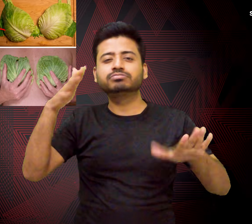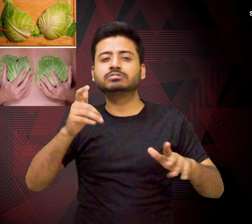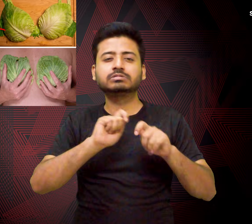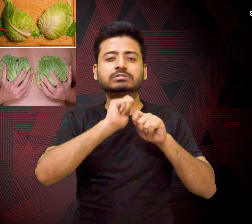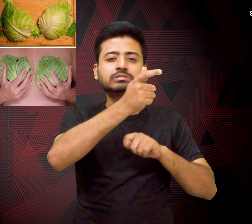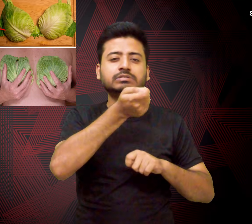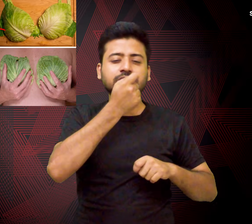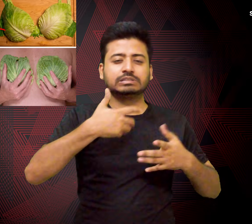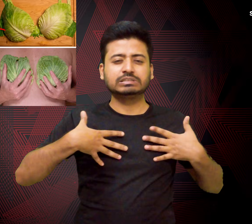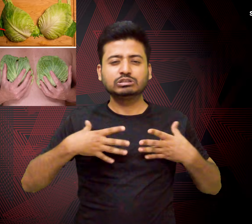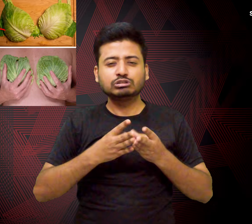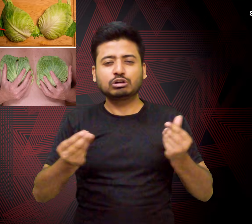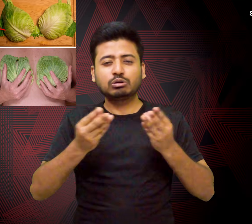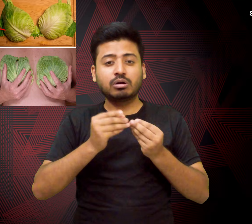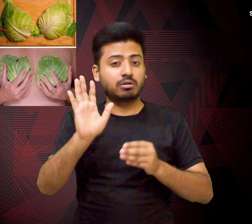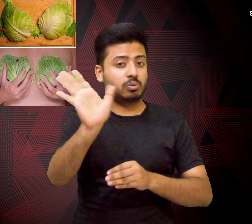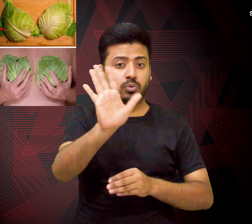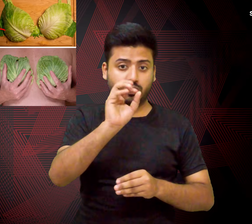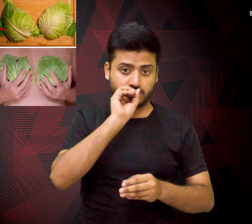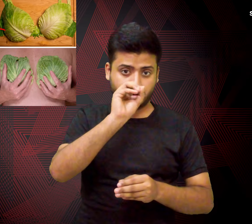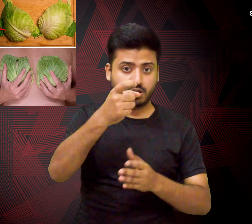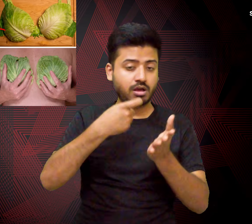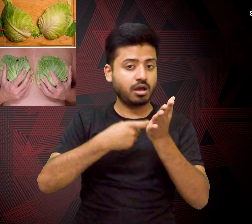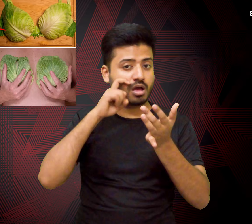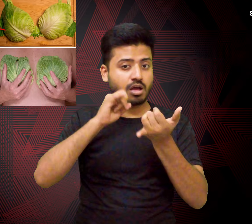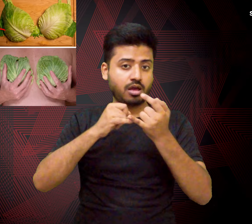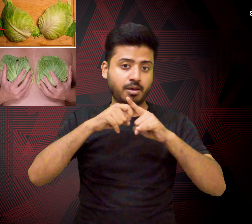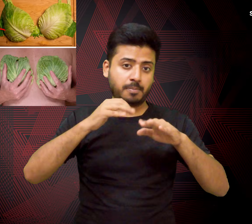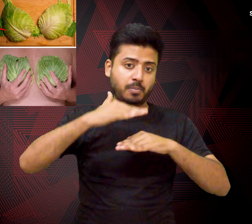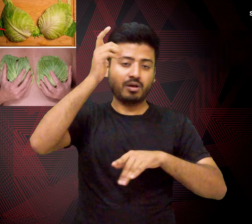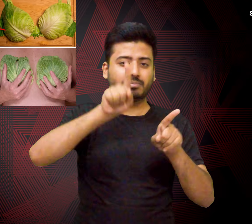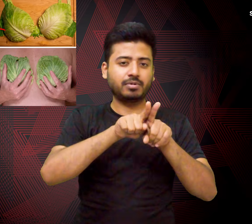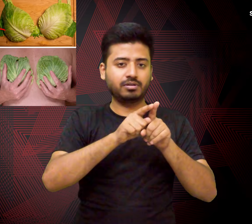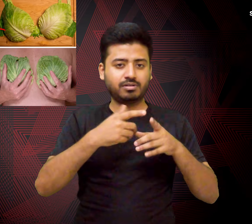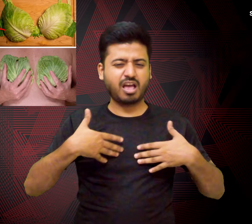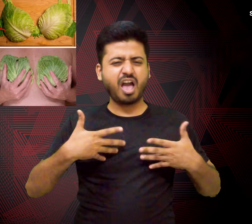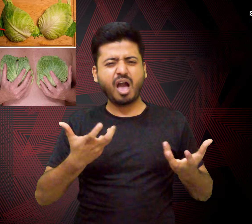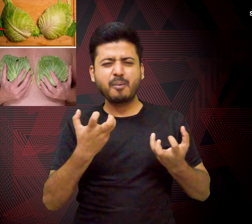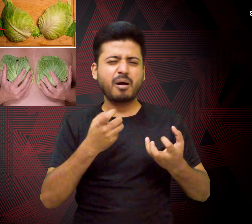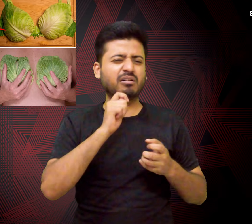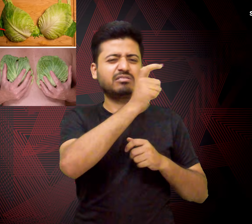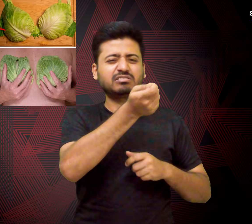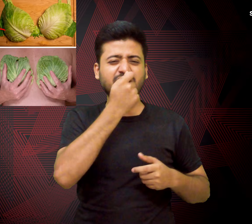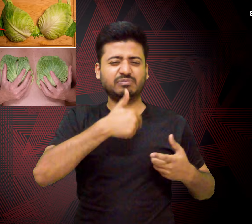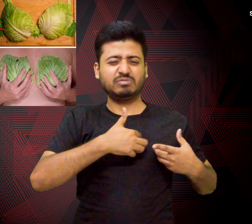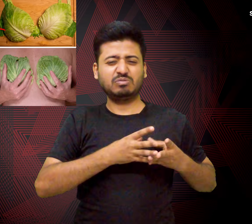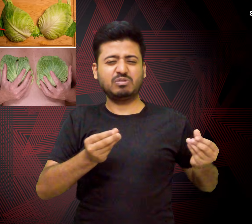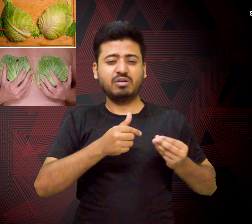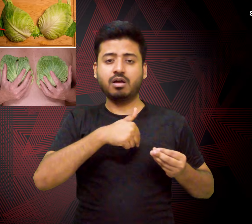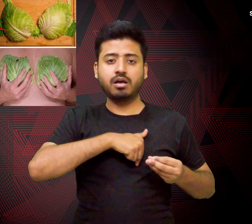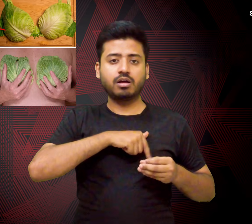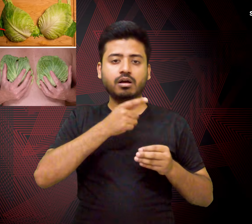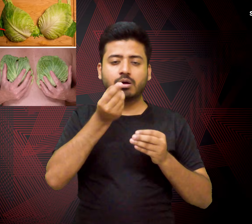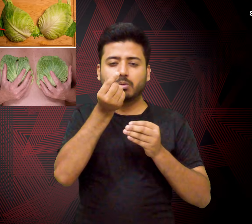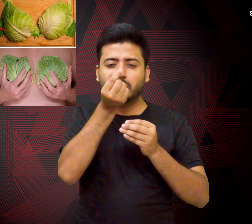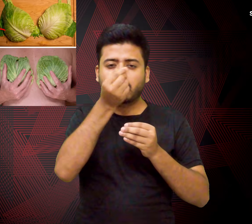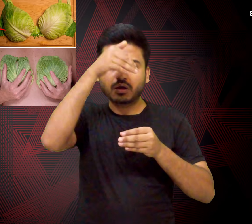overfull with milk. Reduces inflammation. Cabbage contains natural plant compounds that may help reduce inflammation in tender